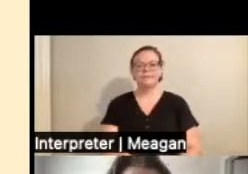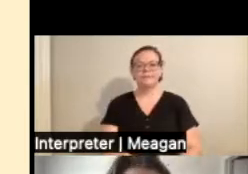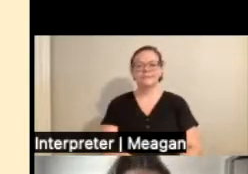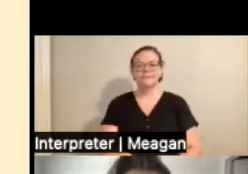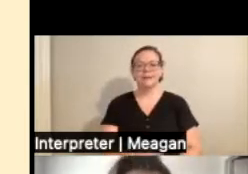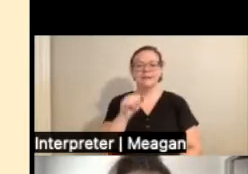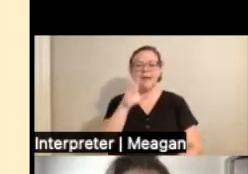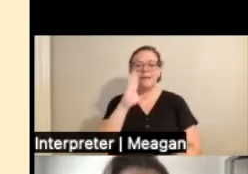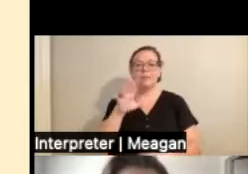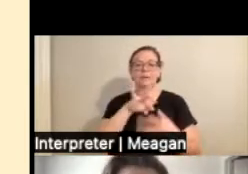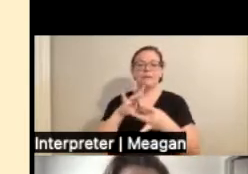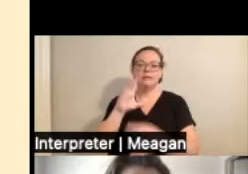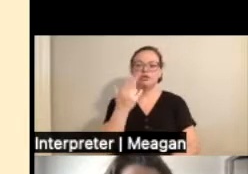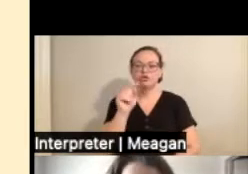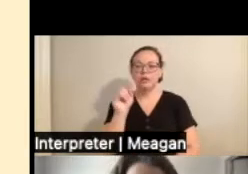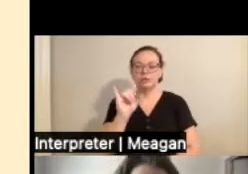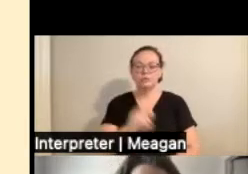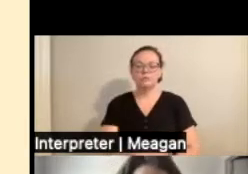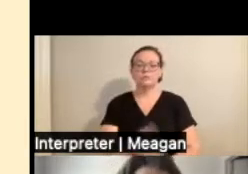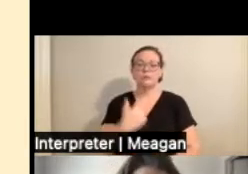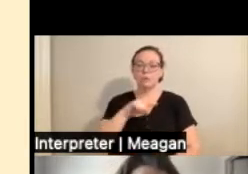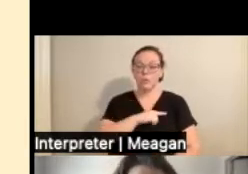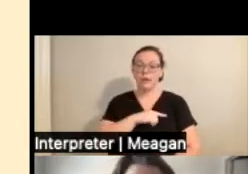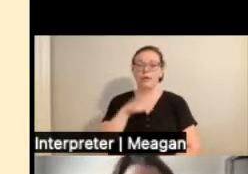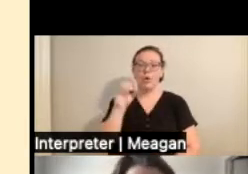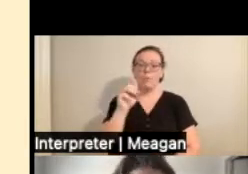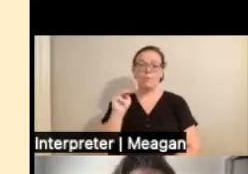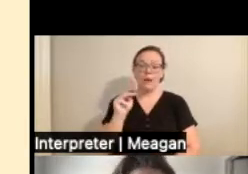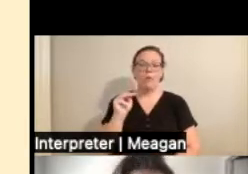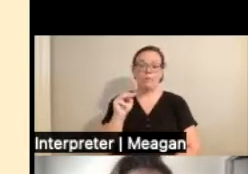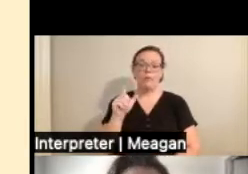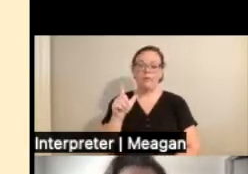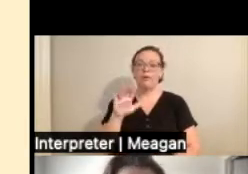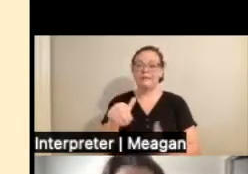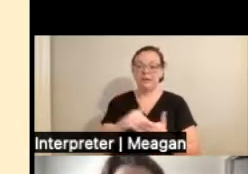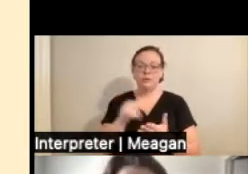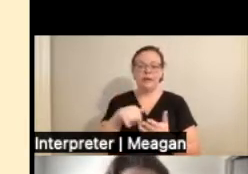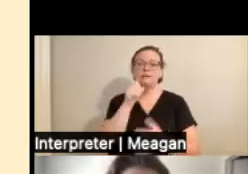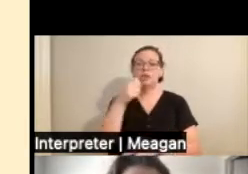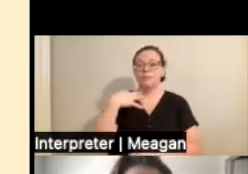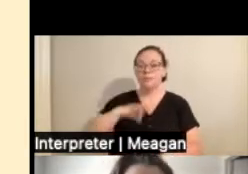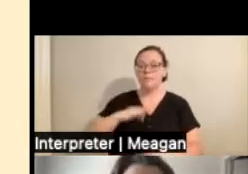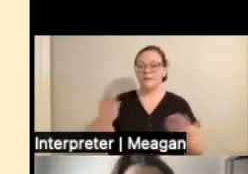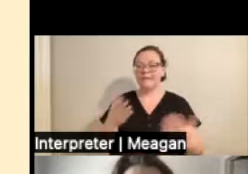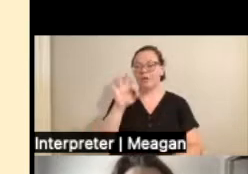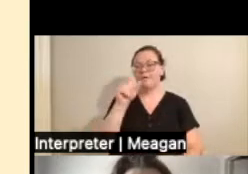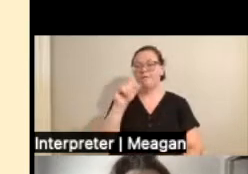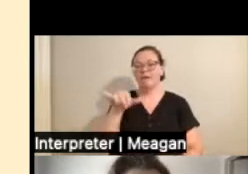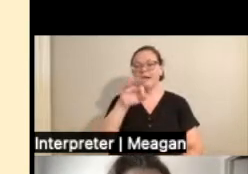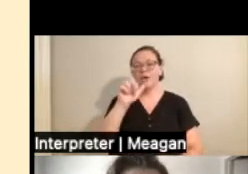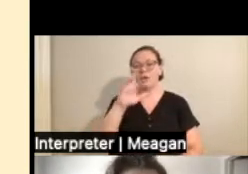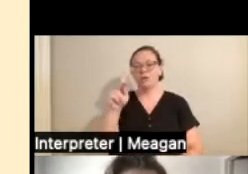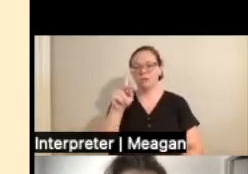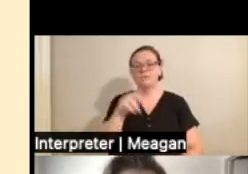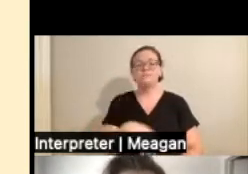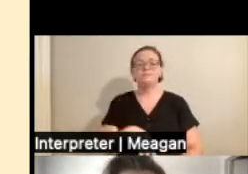in the chat as well. So we're Open Mouth Literary Center, which is a nonprofit literary organization based in Fayetteville, Arkansas.